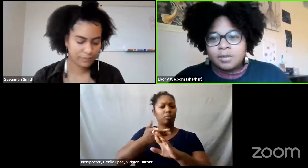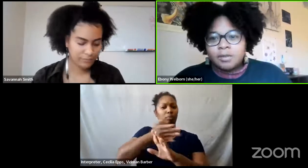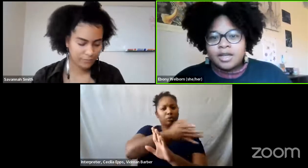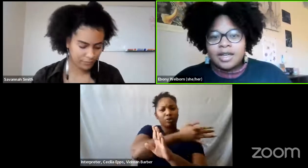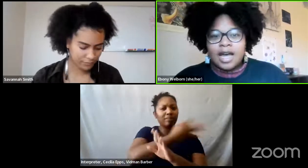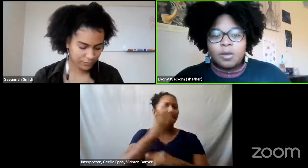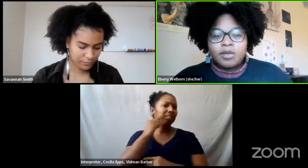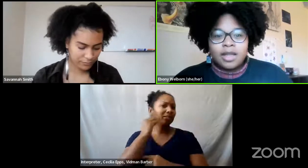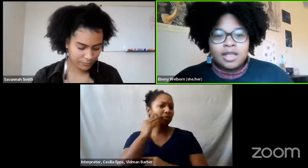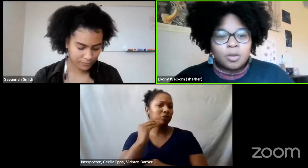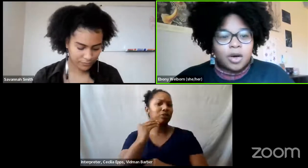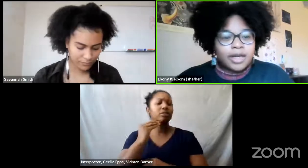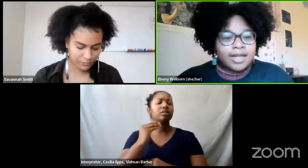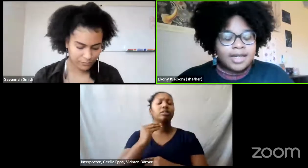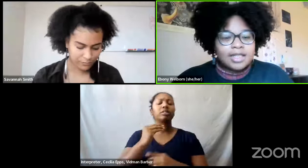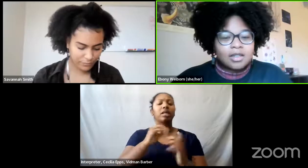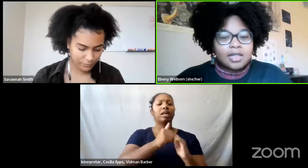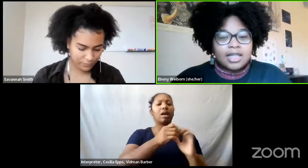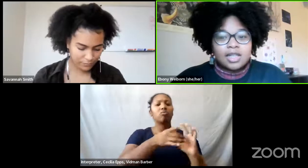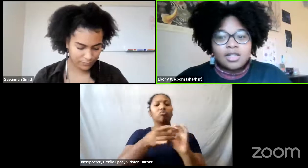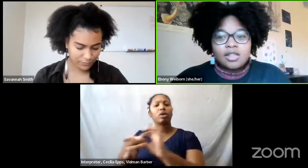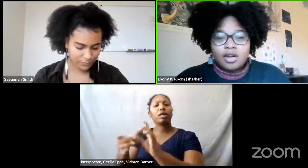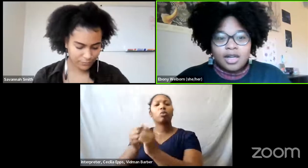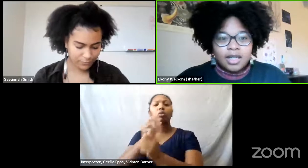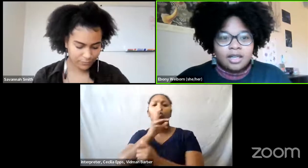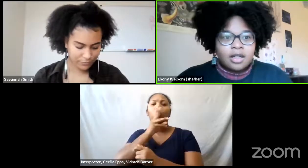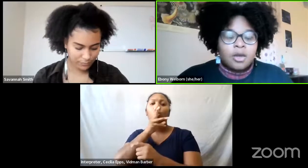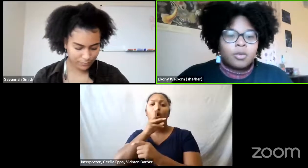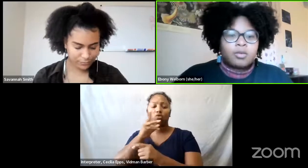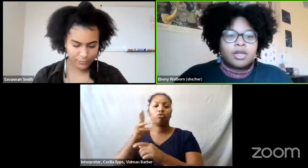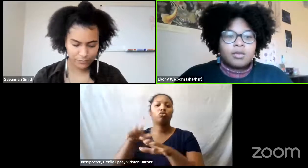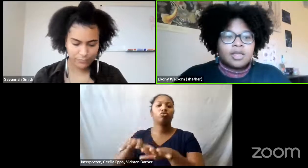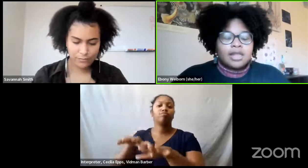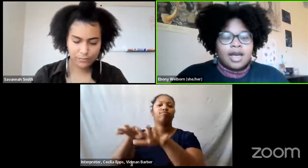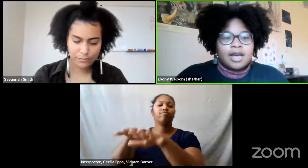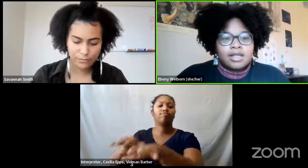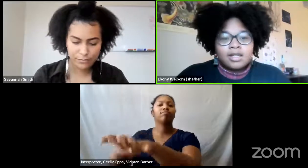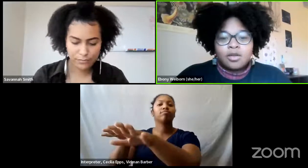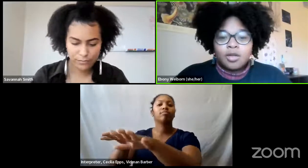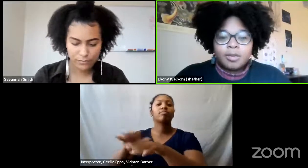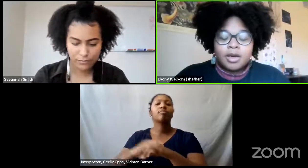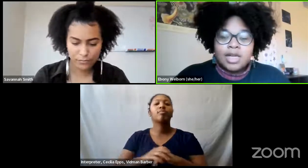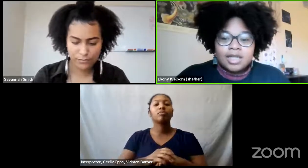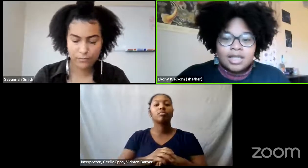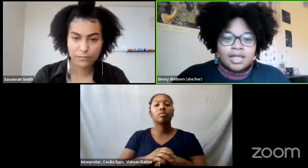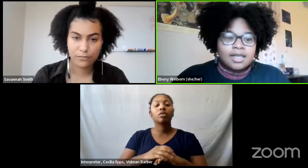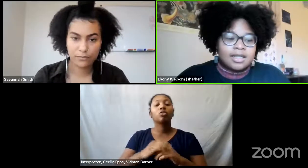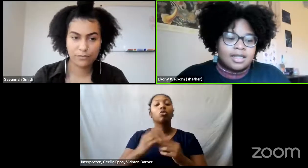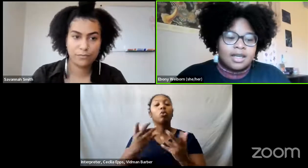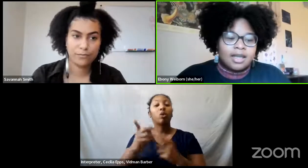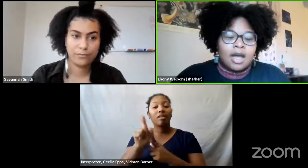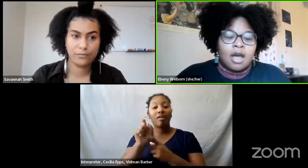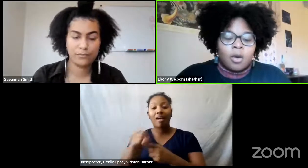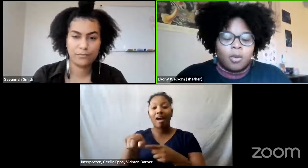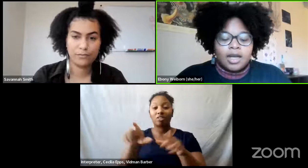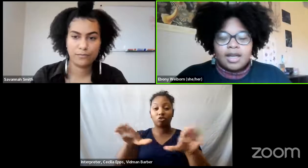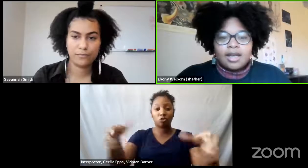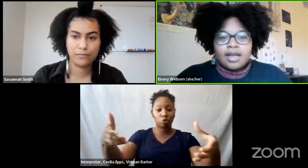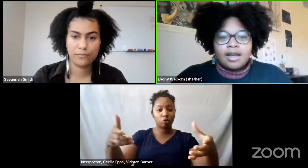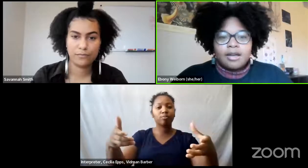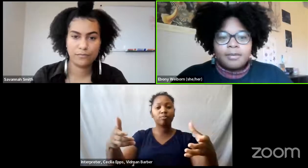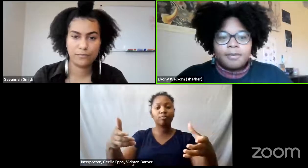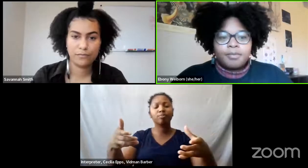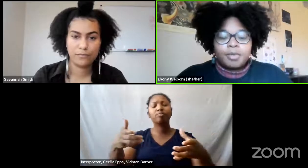African diaspora and how we relate to water. And so to get us started, we really went to ask the group a question and see